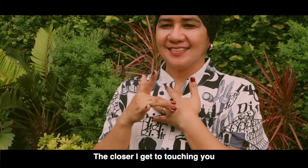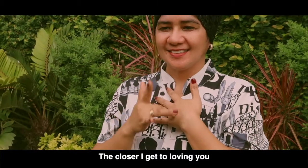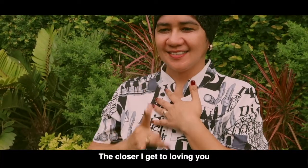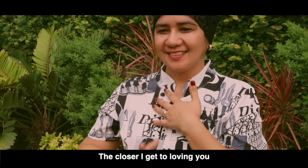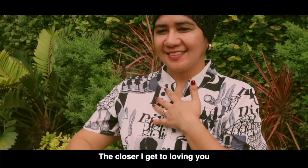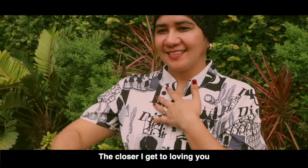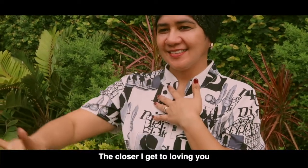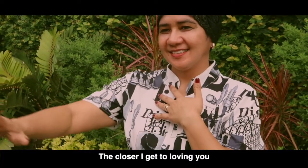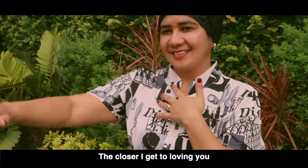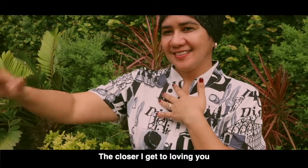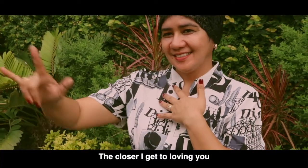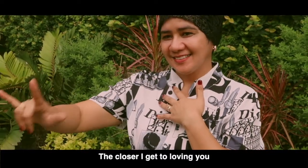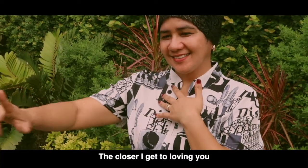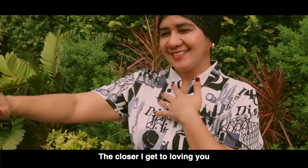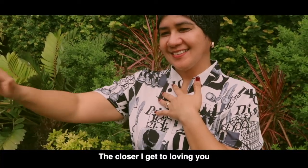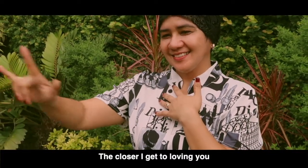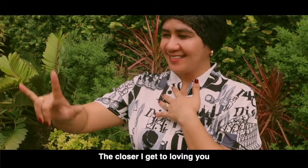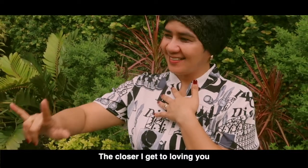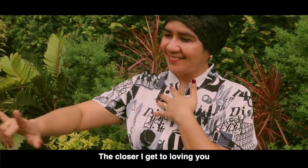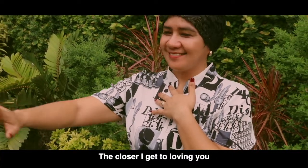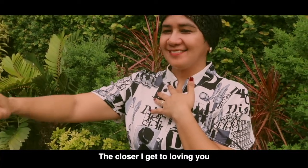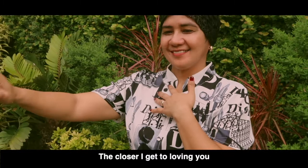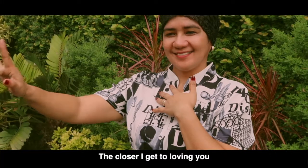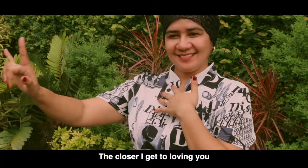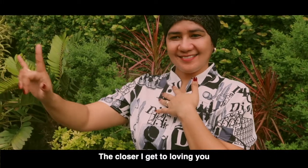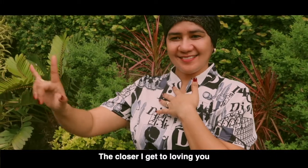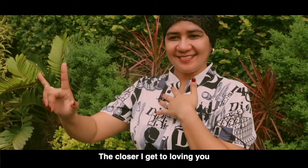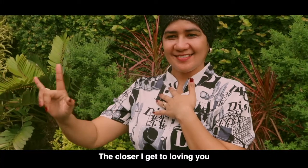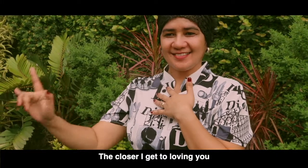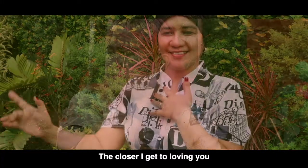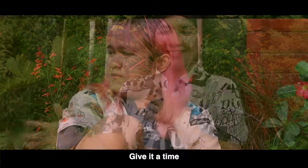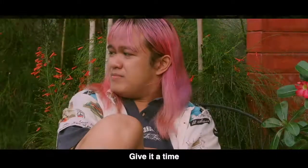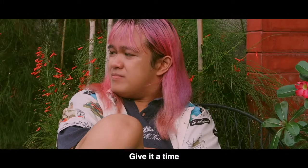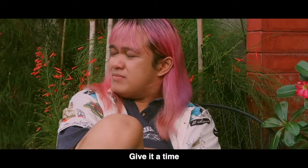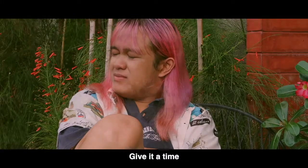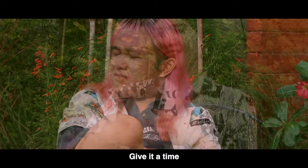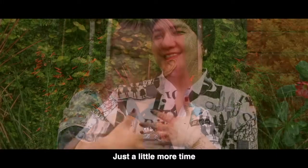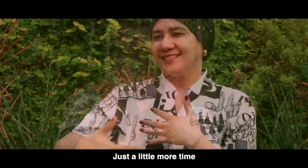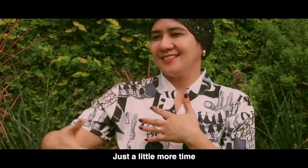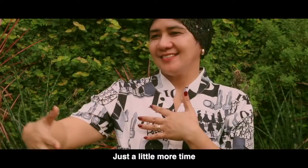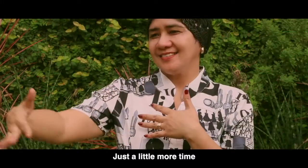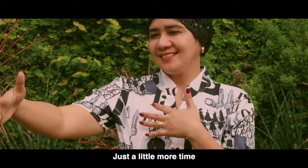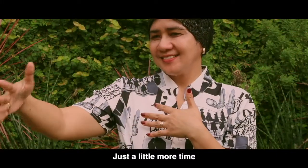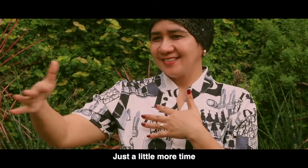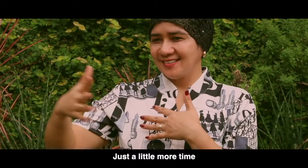to loving you Give it time, just a little more time